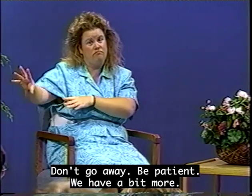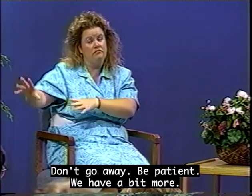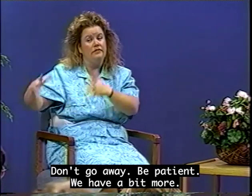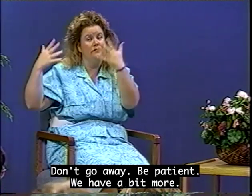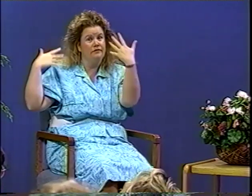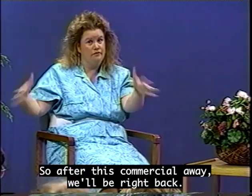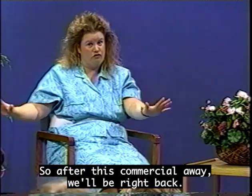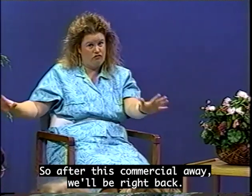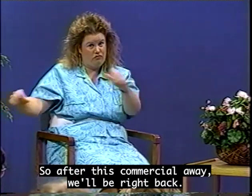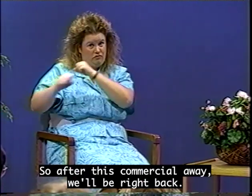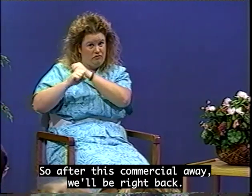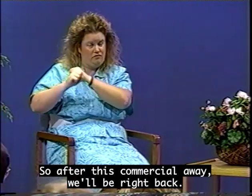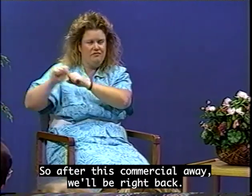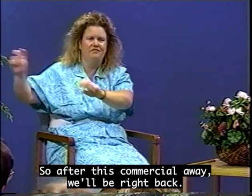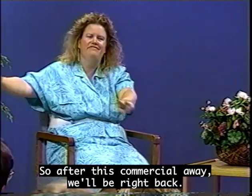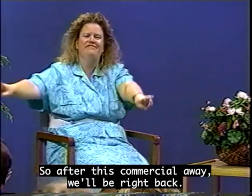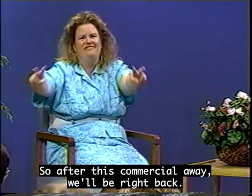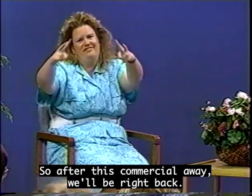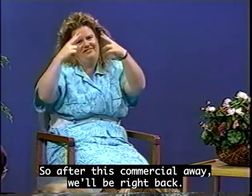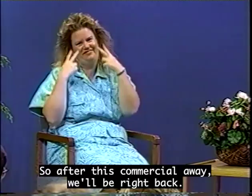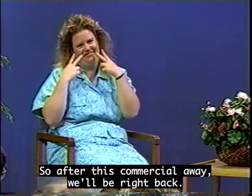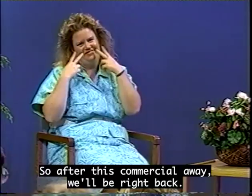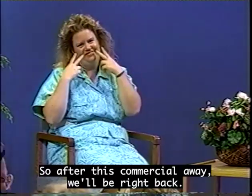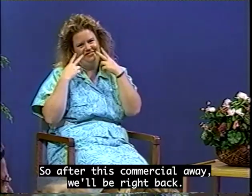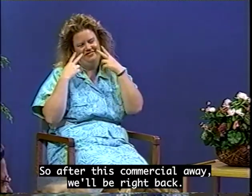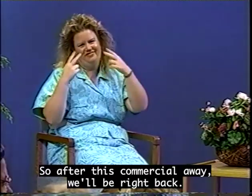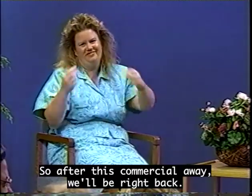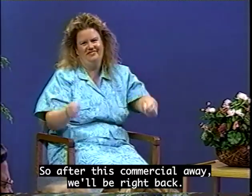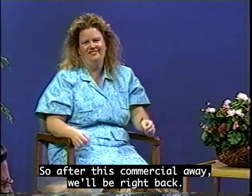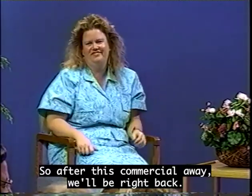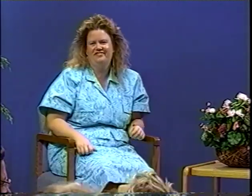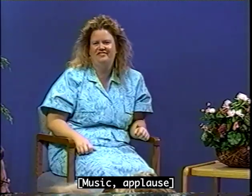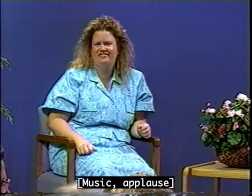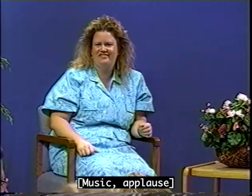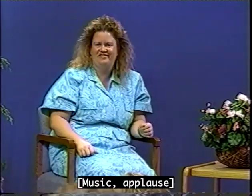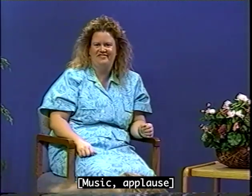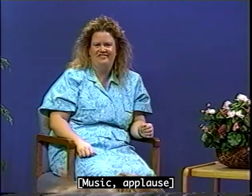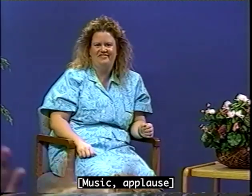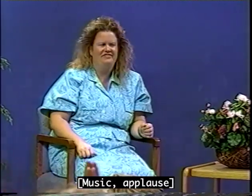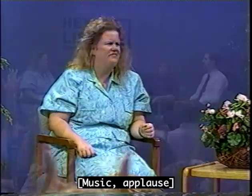more. So after this commercial break, we'll be right back.